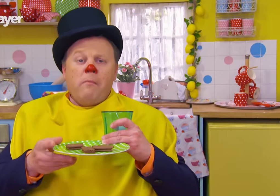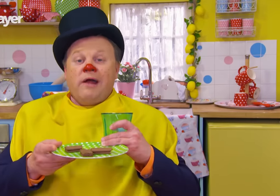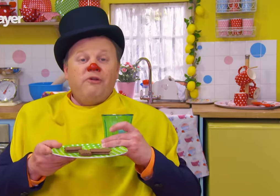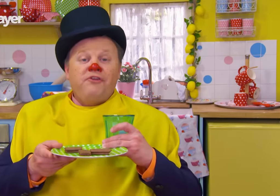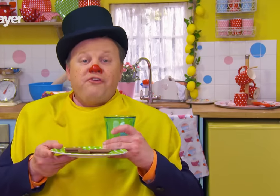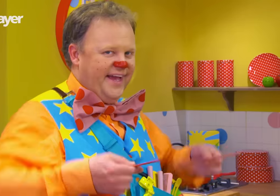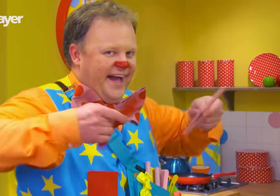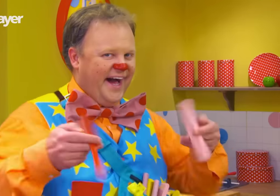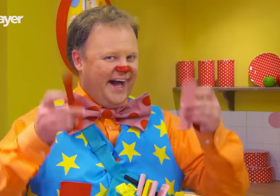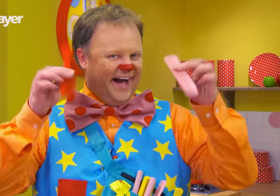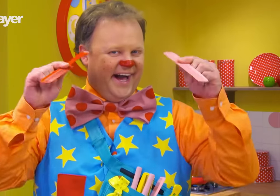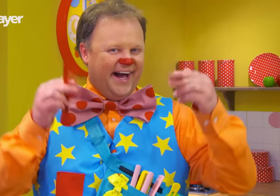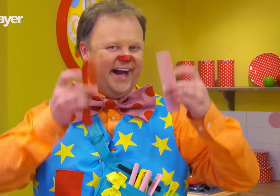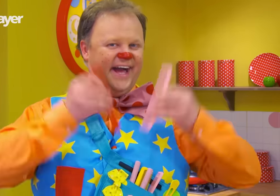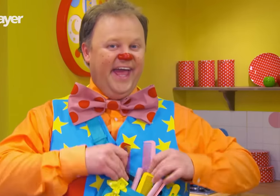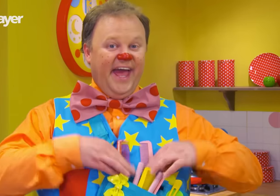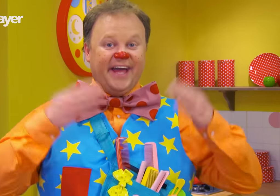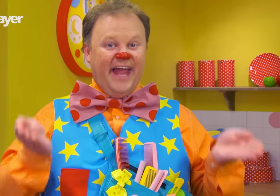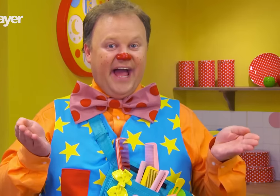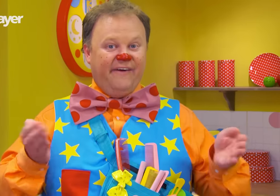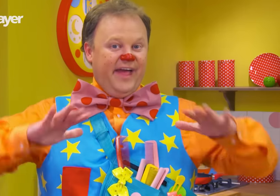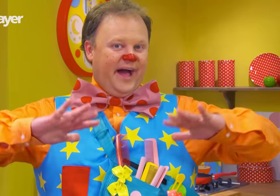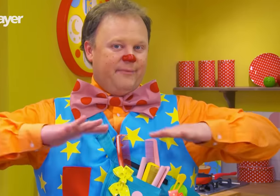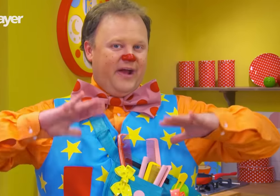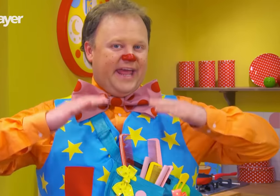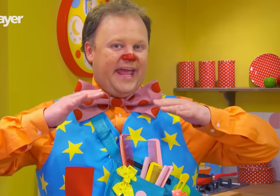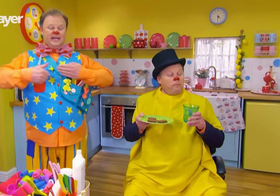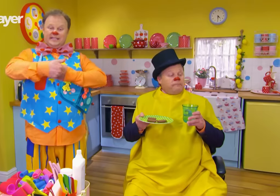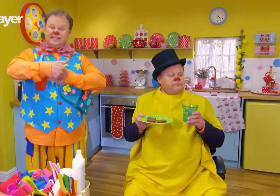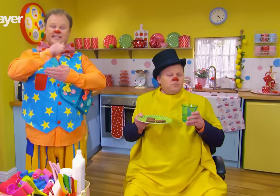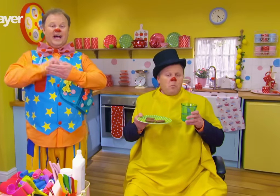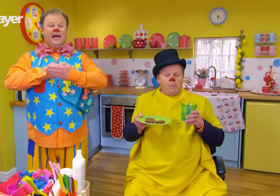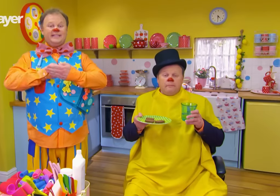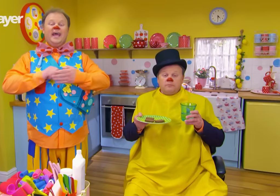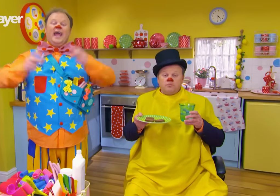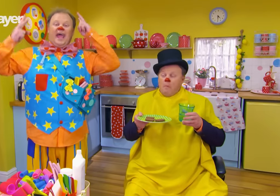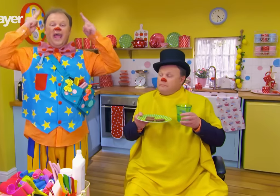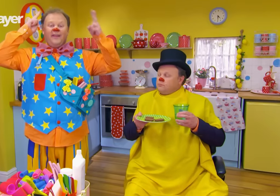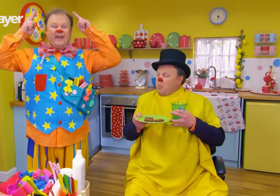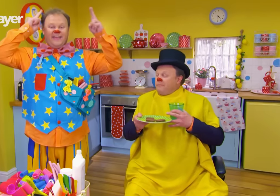How delicious. And now I'm ready to start